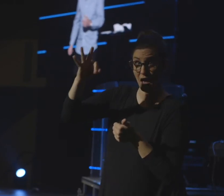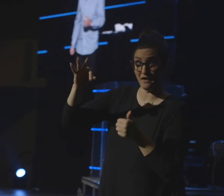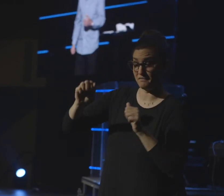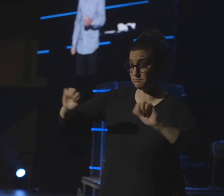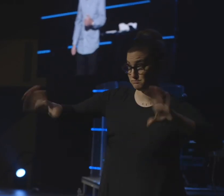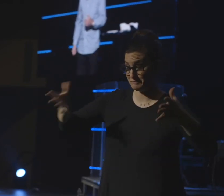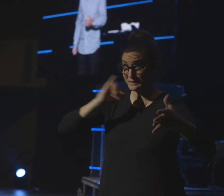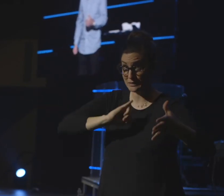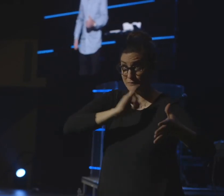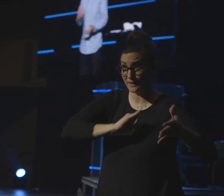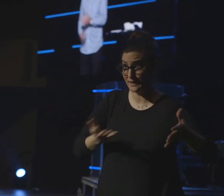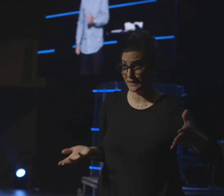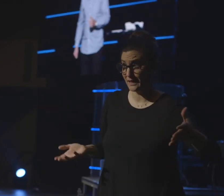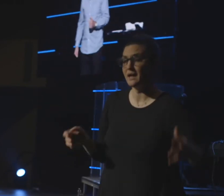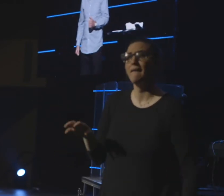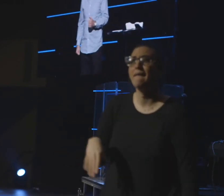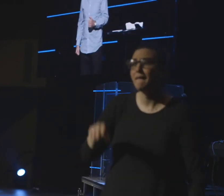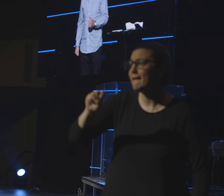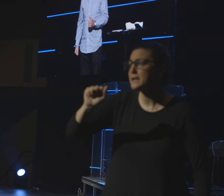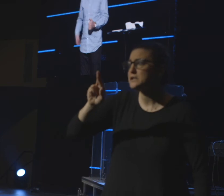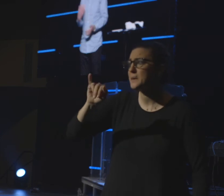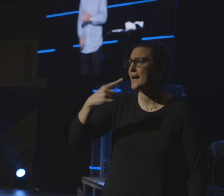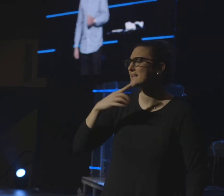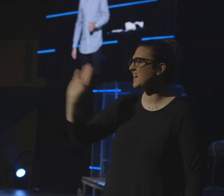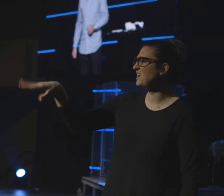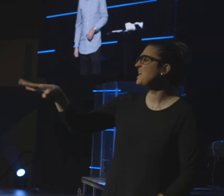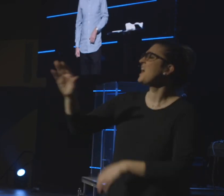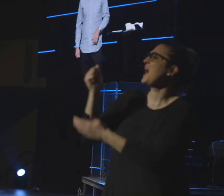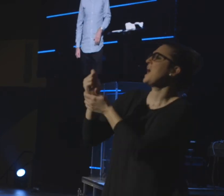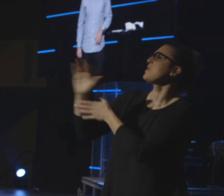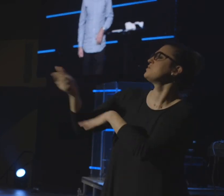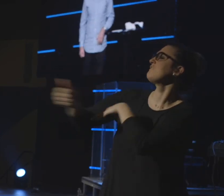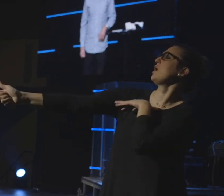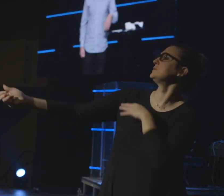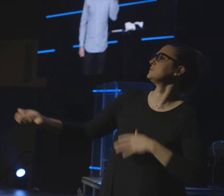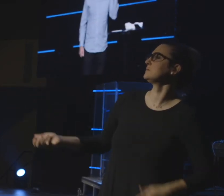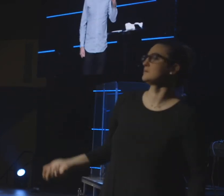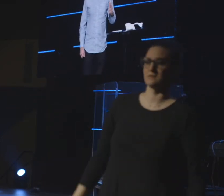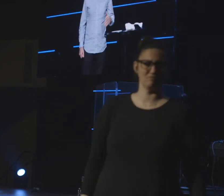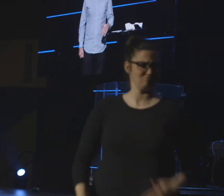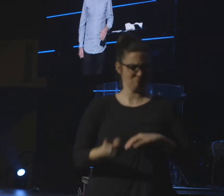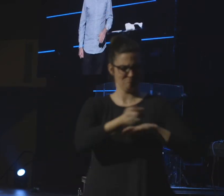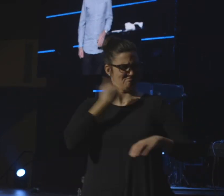your fault. And you caused this mess. This woman's driving me nuts. Well, what are you bothering me for? Throw her